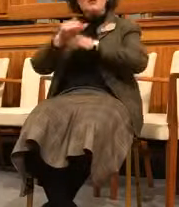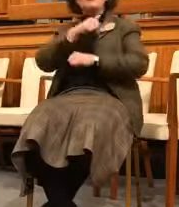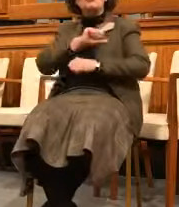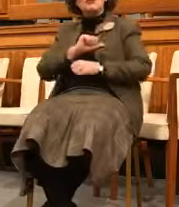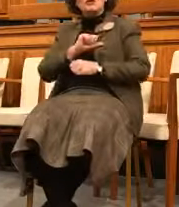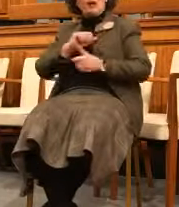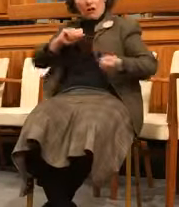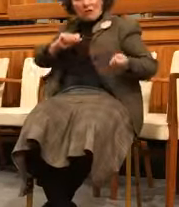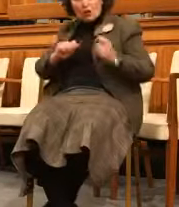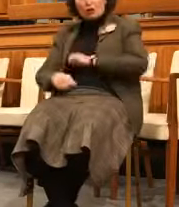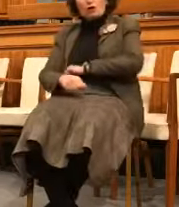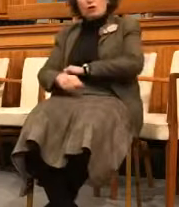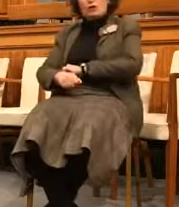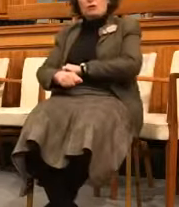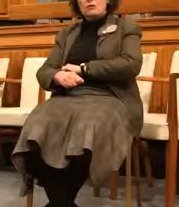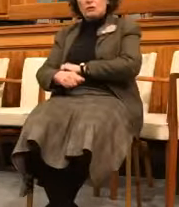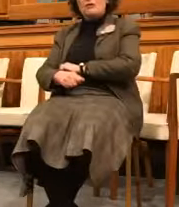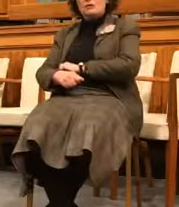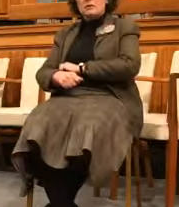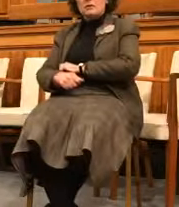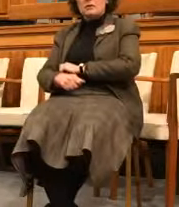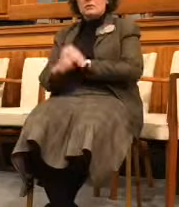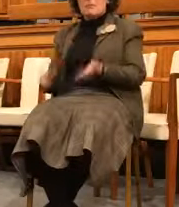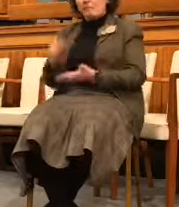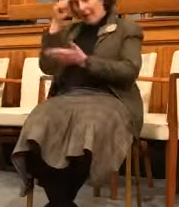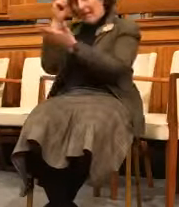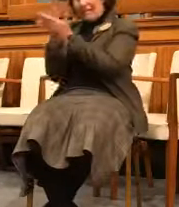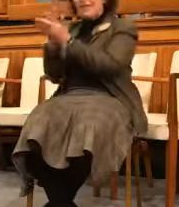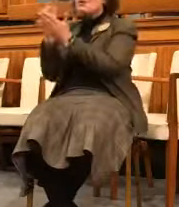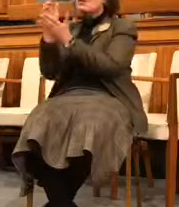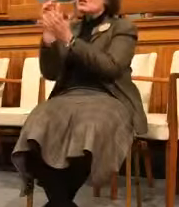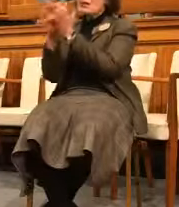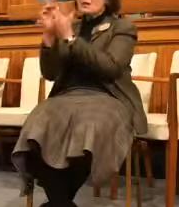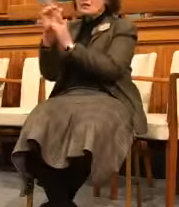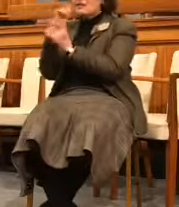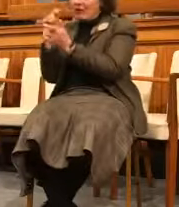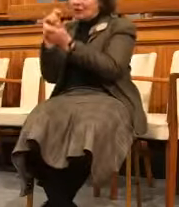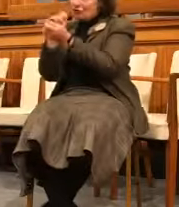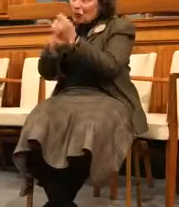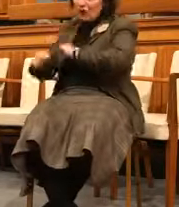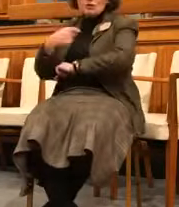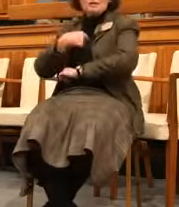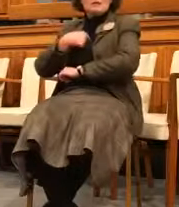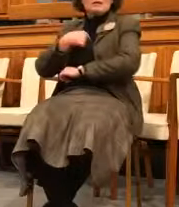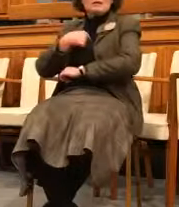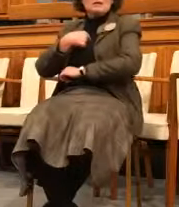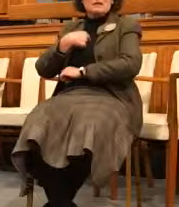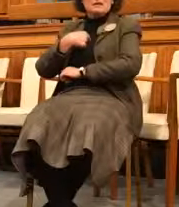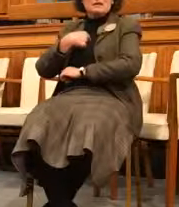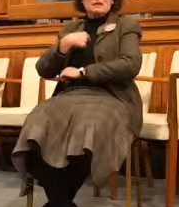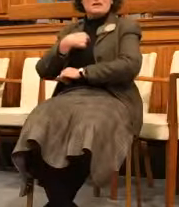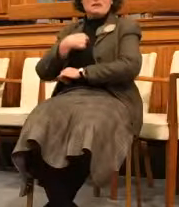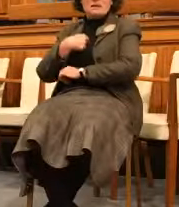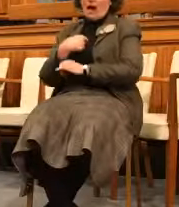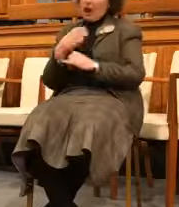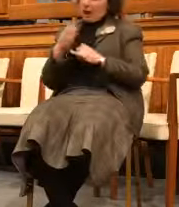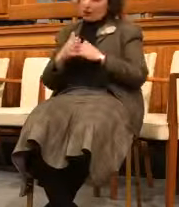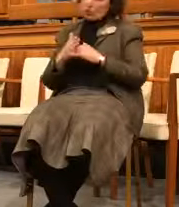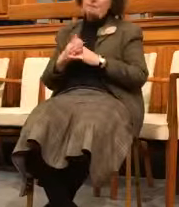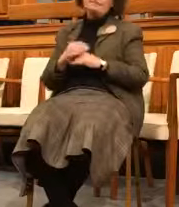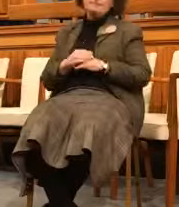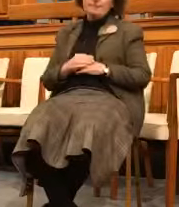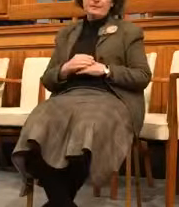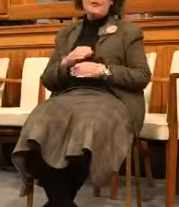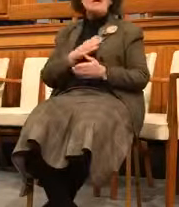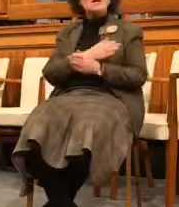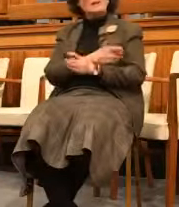Just believe in that. And just finally, dear friends, I must tell you this. You must